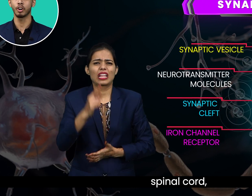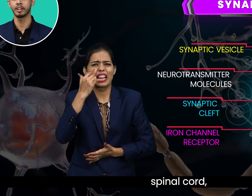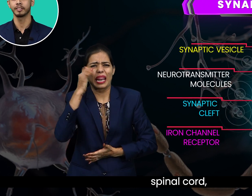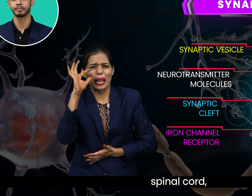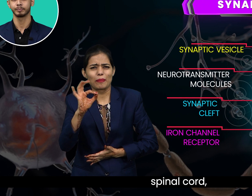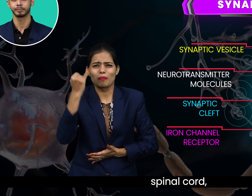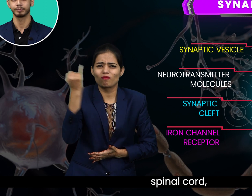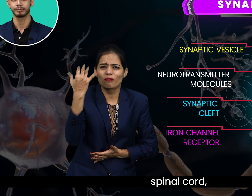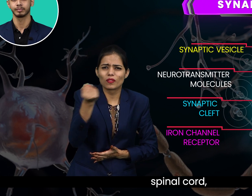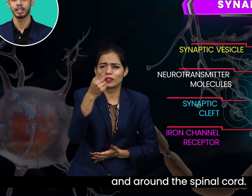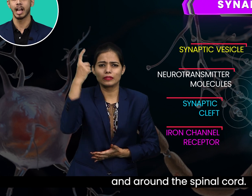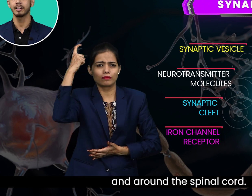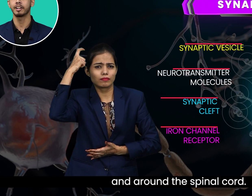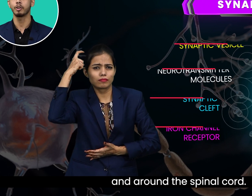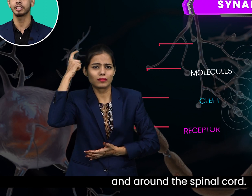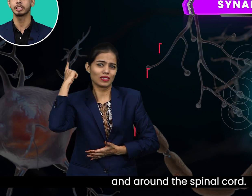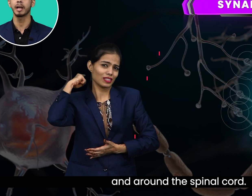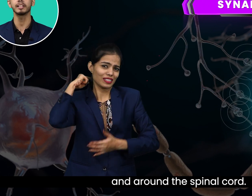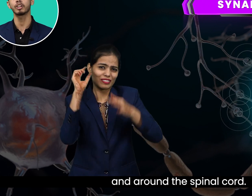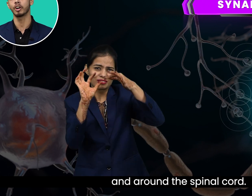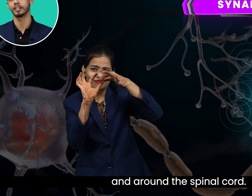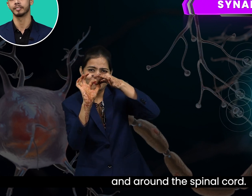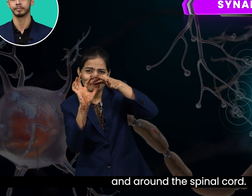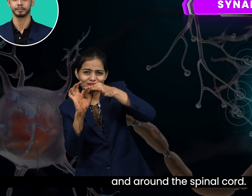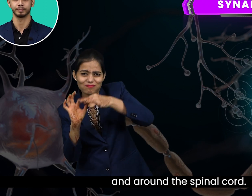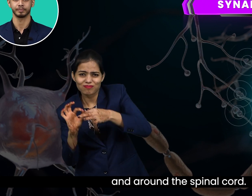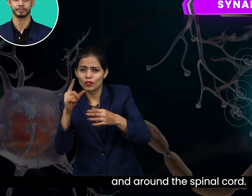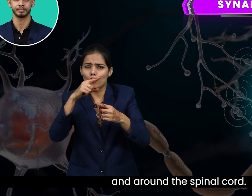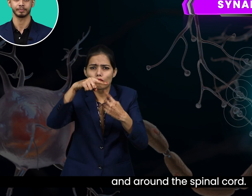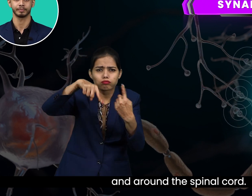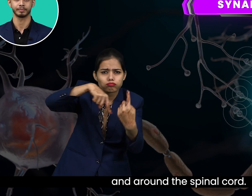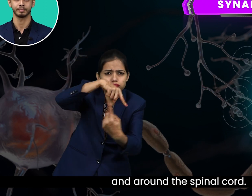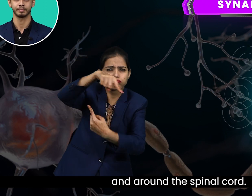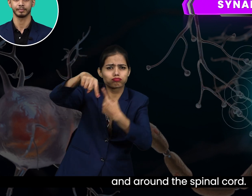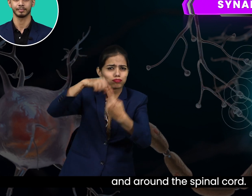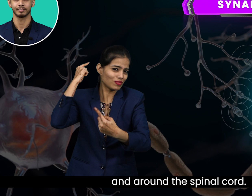spinal cord, and around the spinal cord.